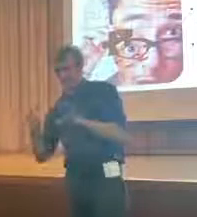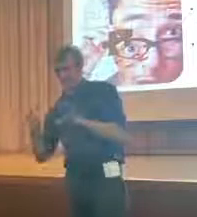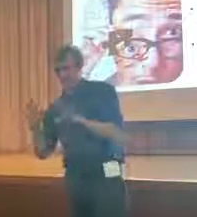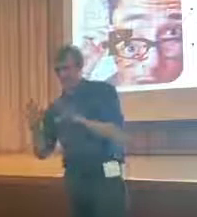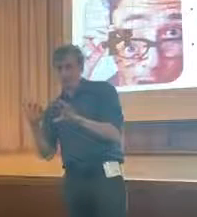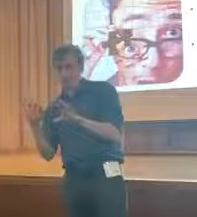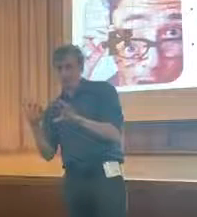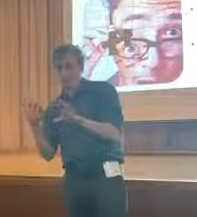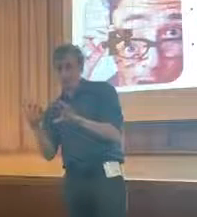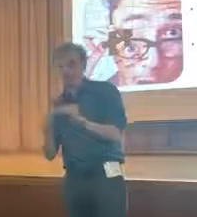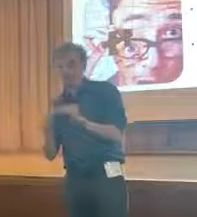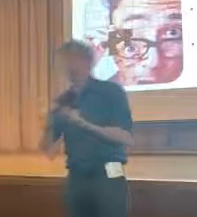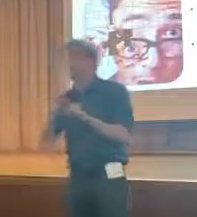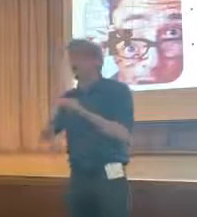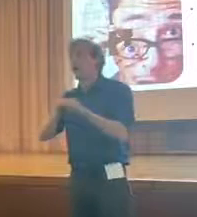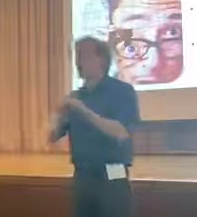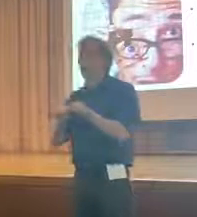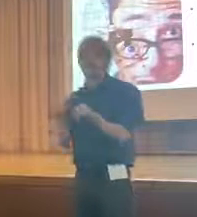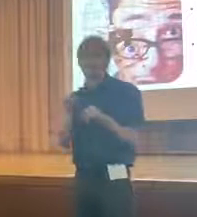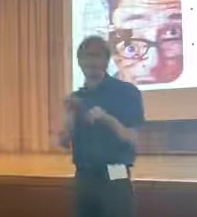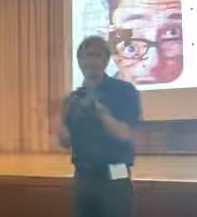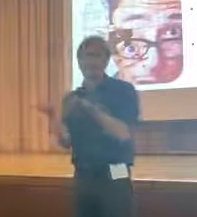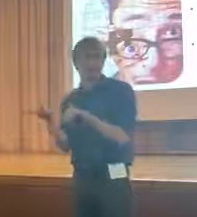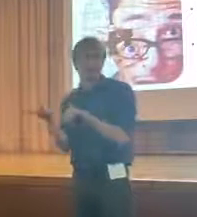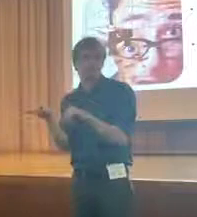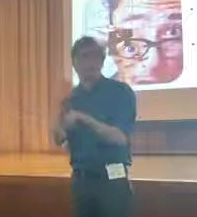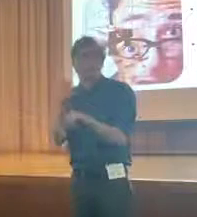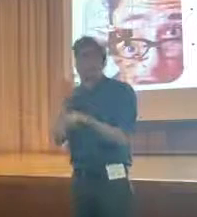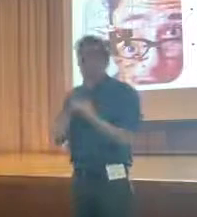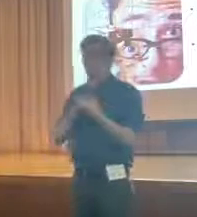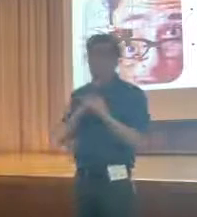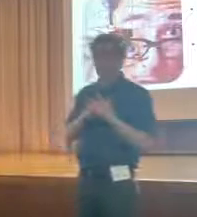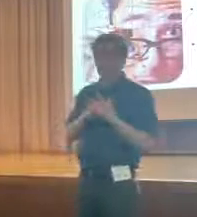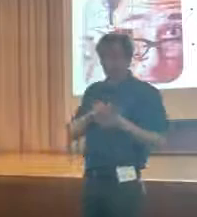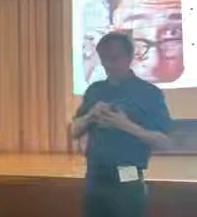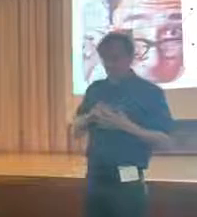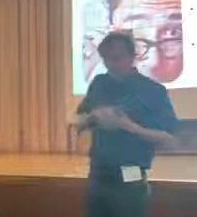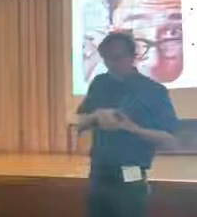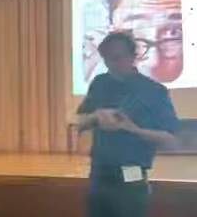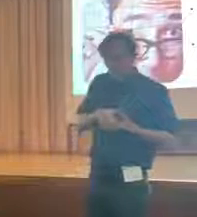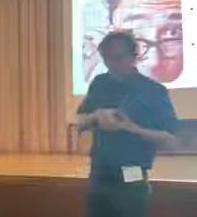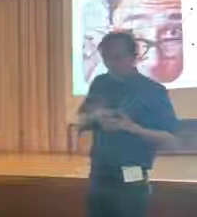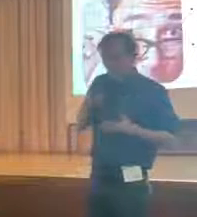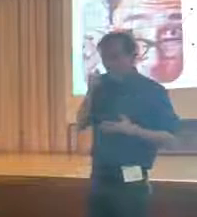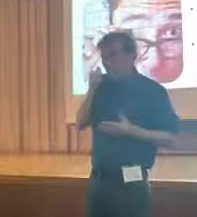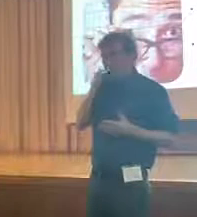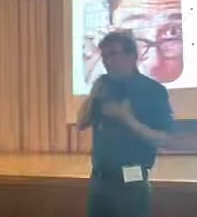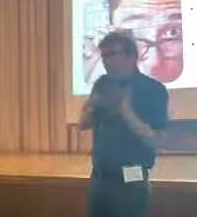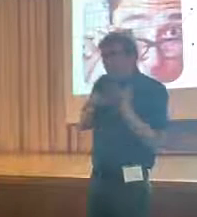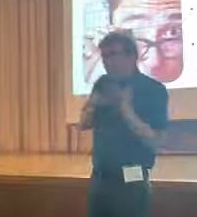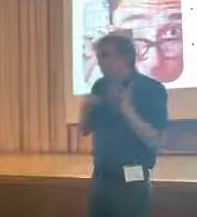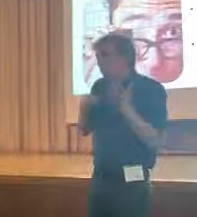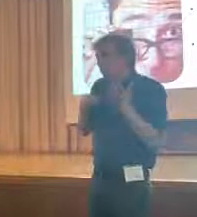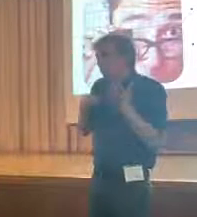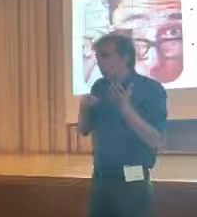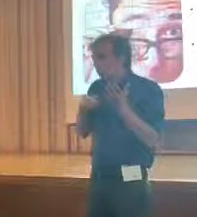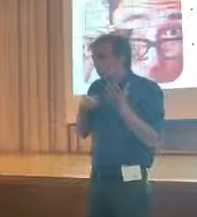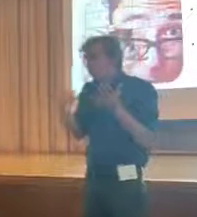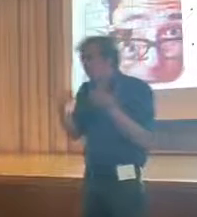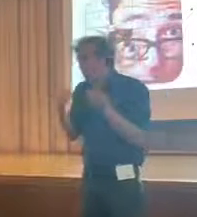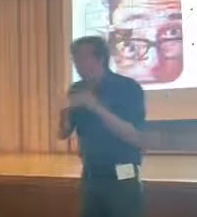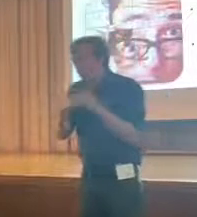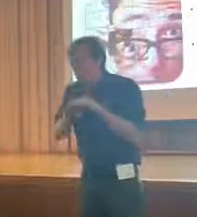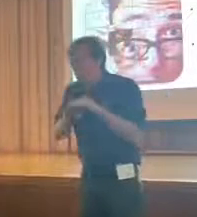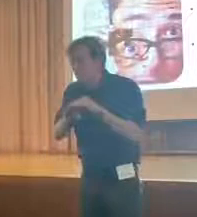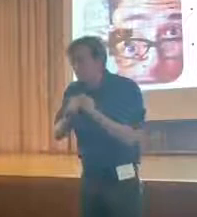it as a part of your daily process, your daily check. If you were out at my table, there was a checklist